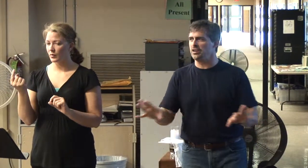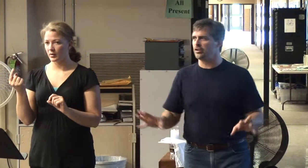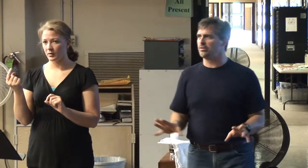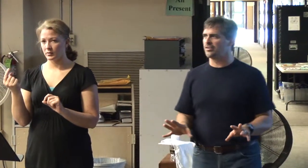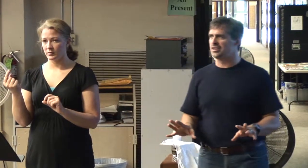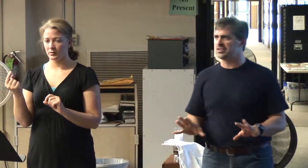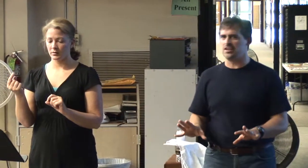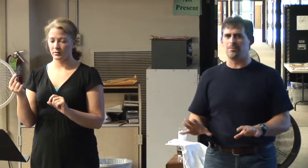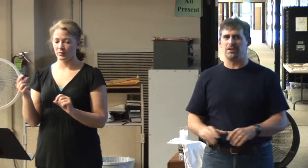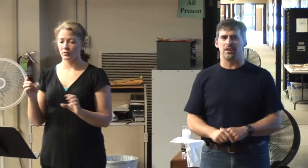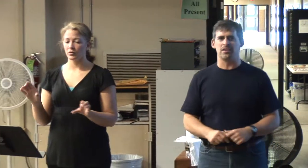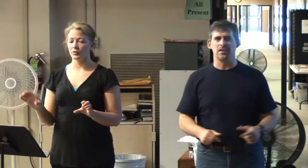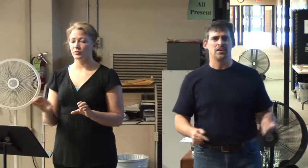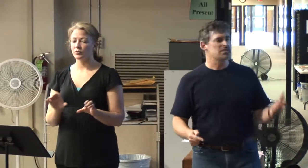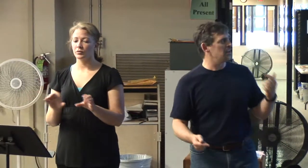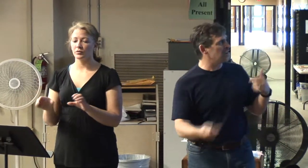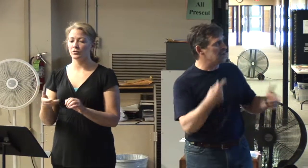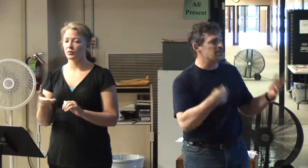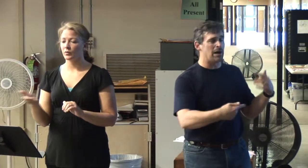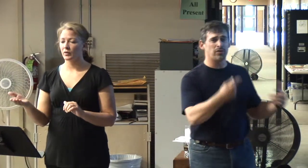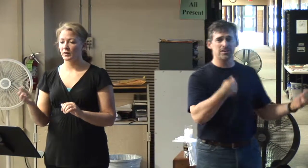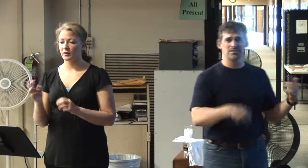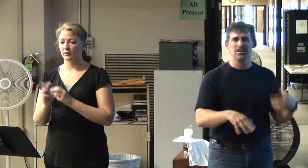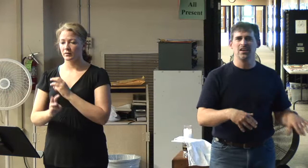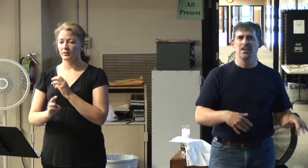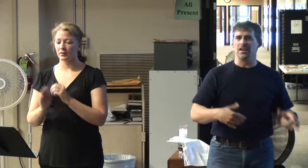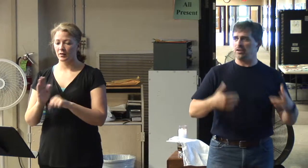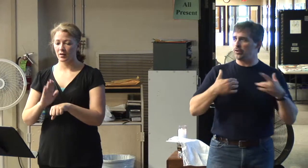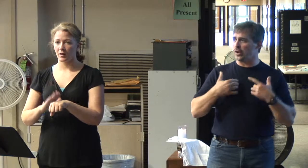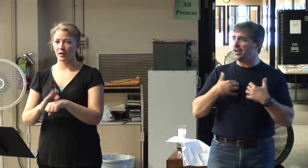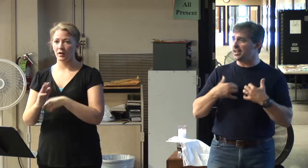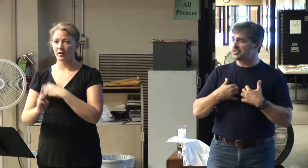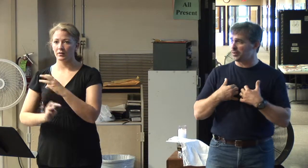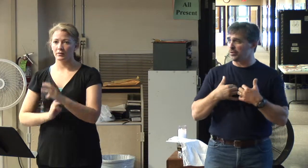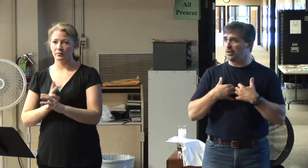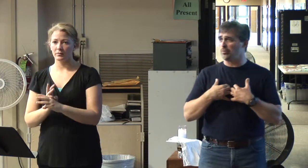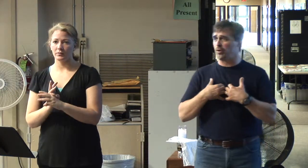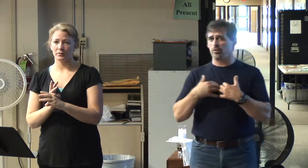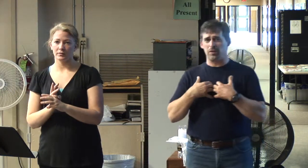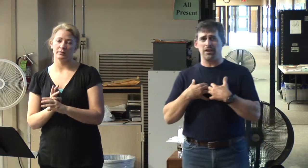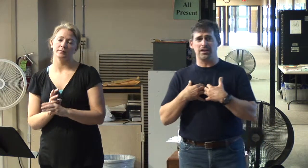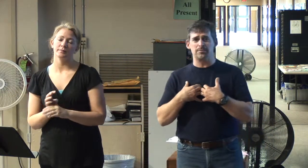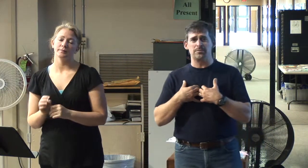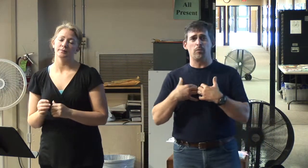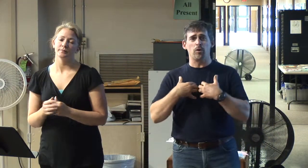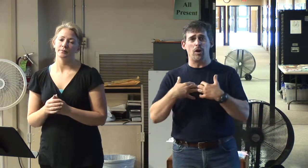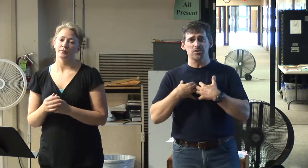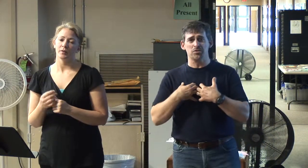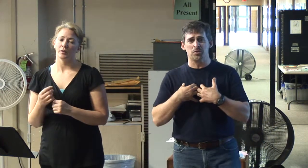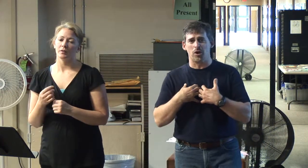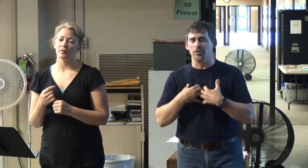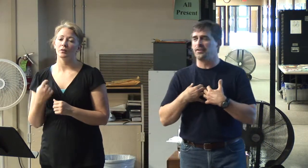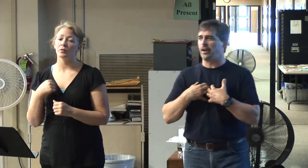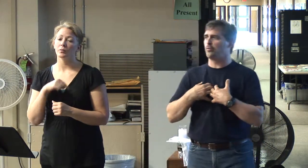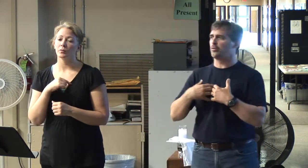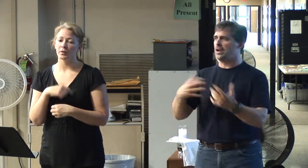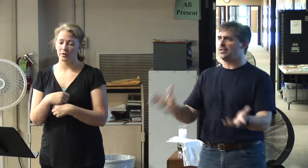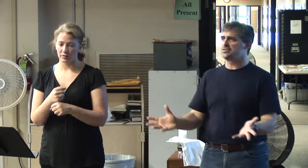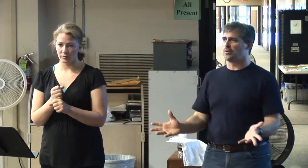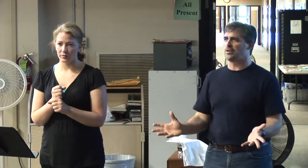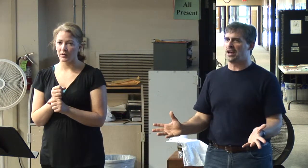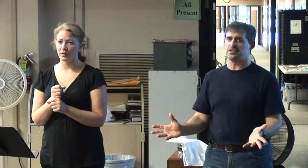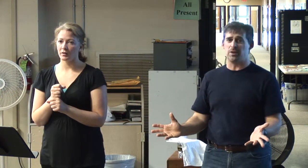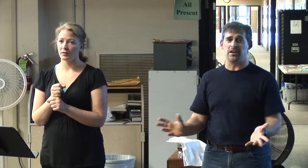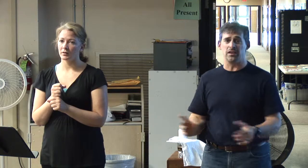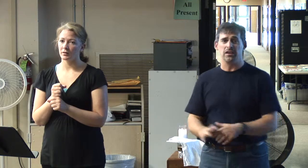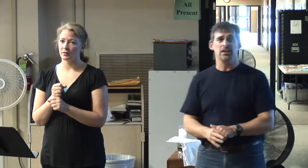to weed and do the things that needed to be done. Saying, God's about this, and He created us. We're created in God's image, but we're also called to help create